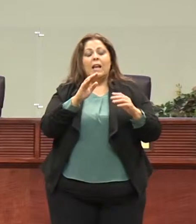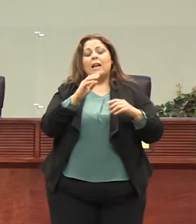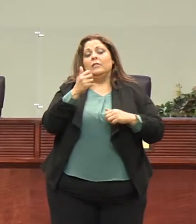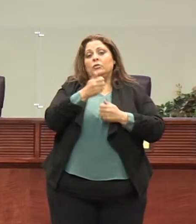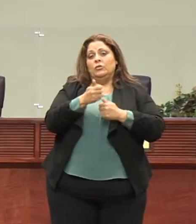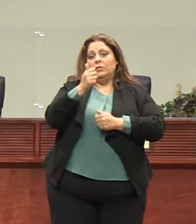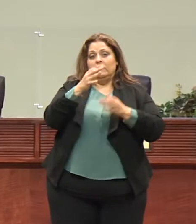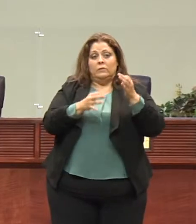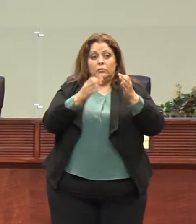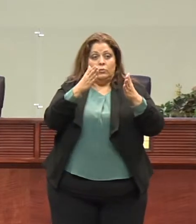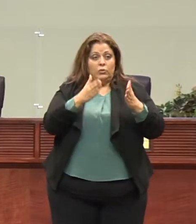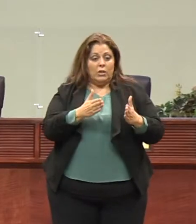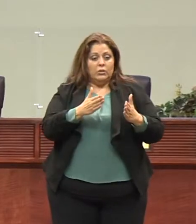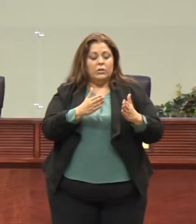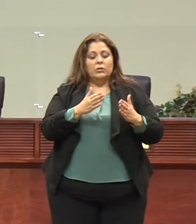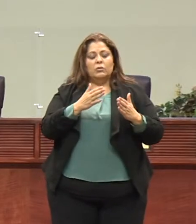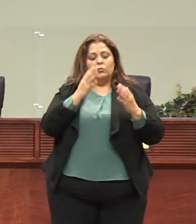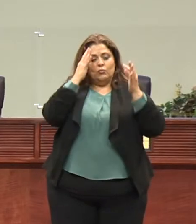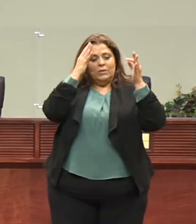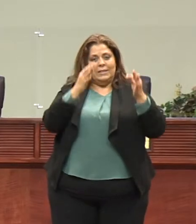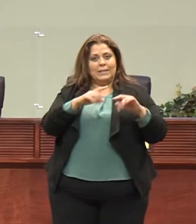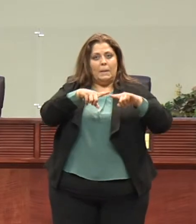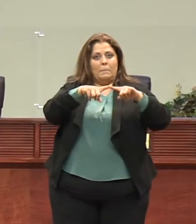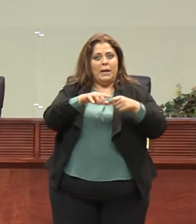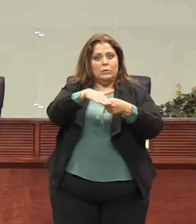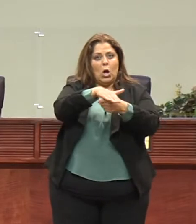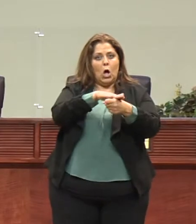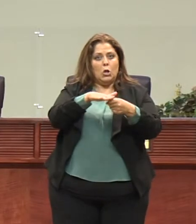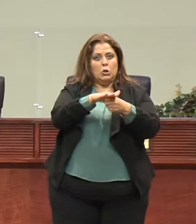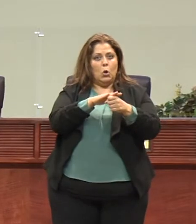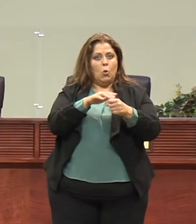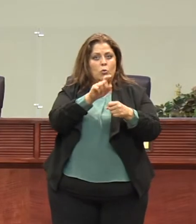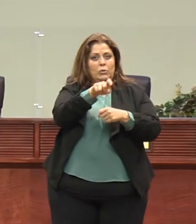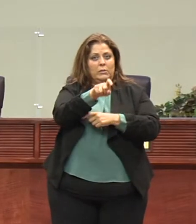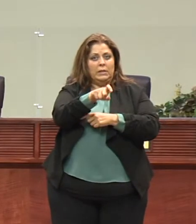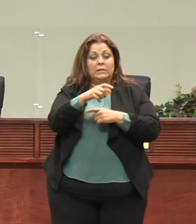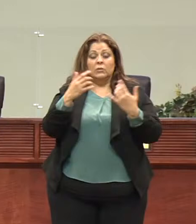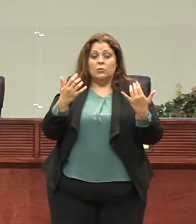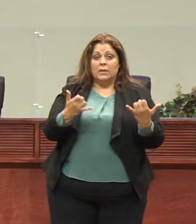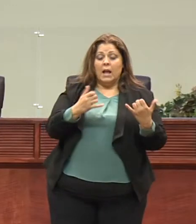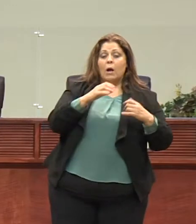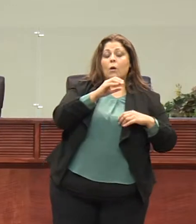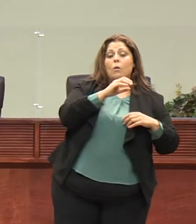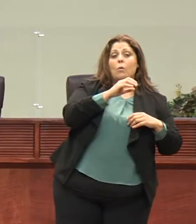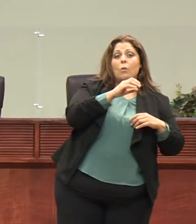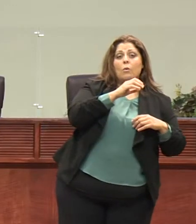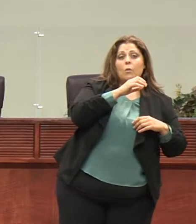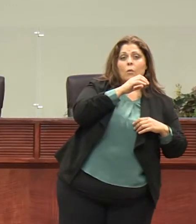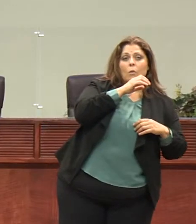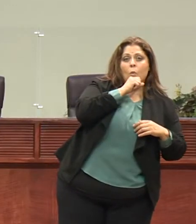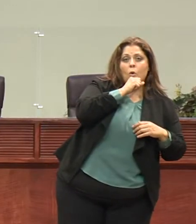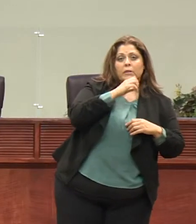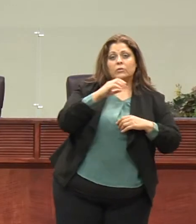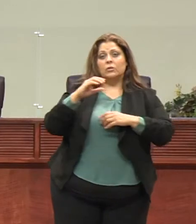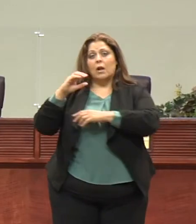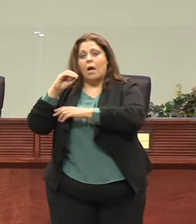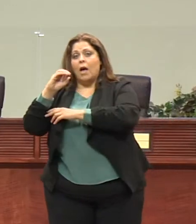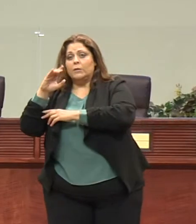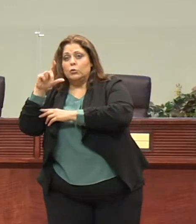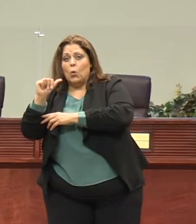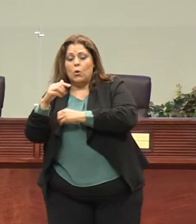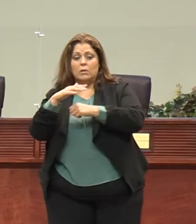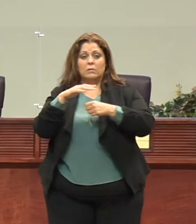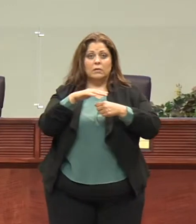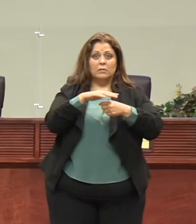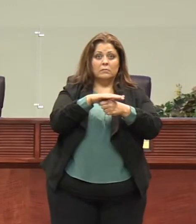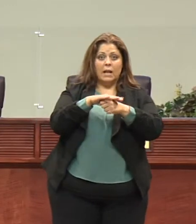to respond to local conditions. And because local conditions in Orange and Osceola counties are at the state